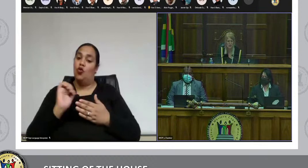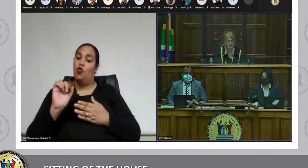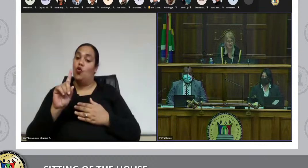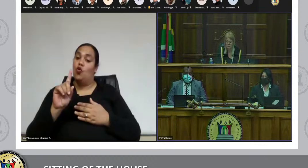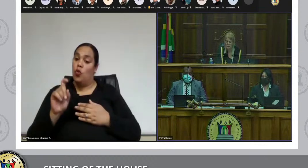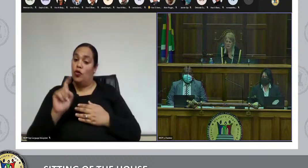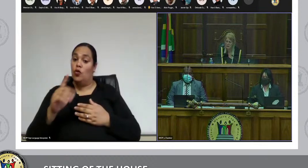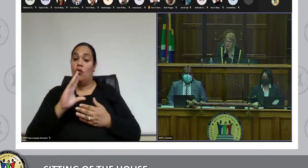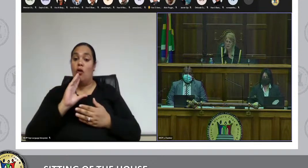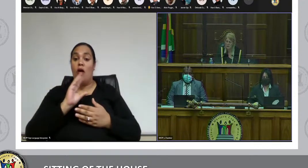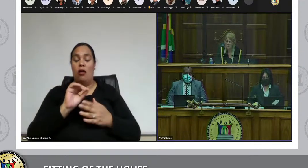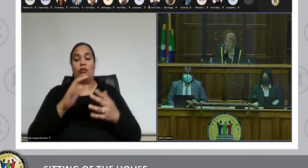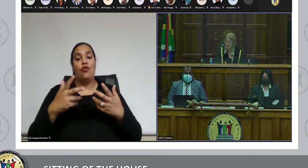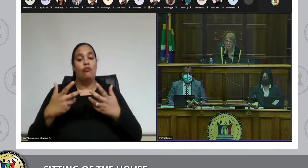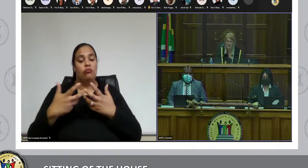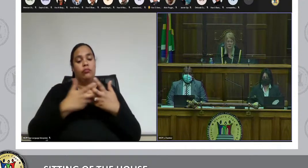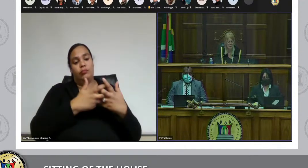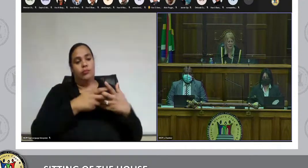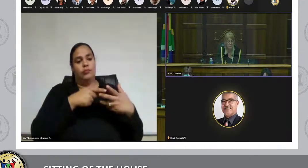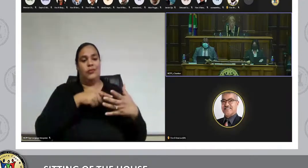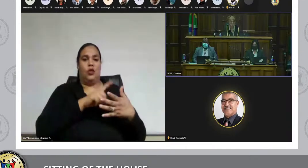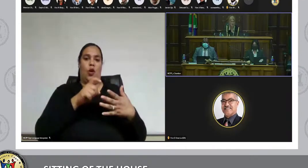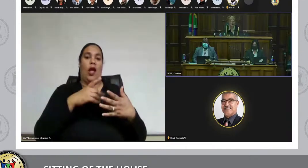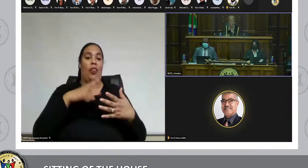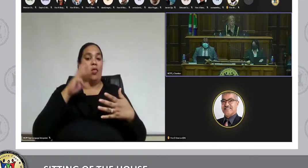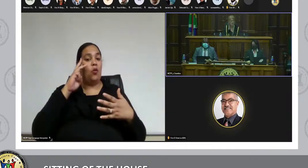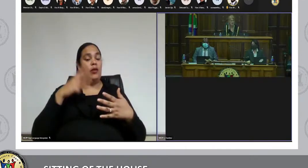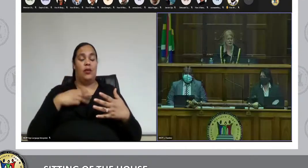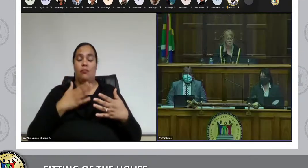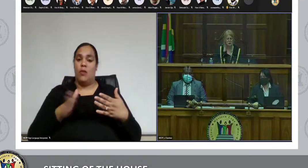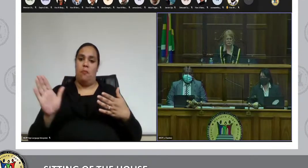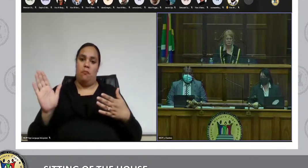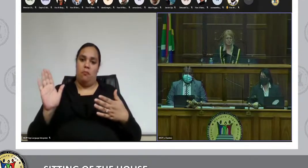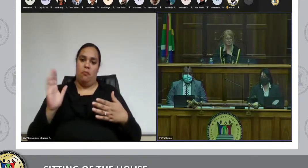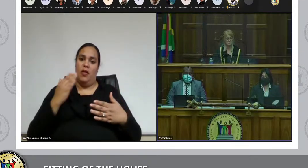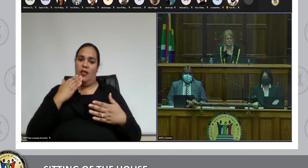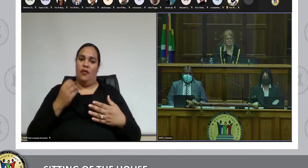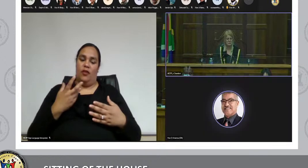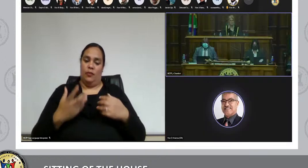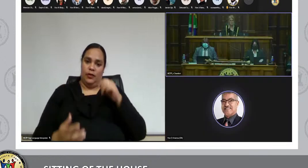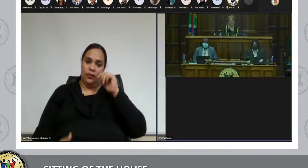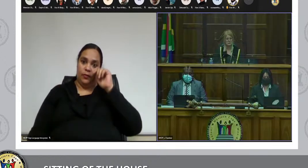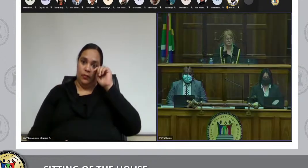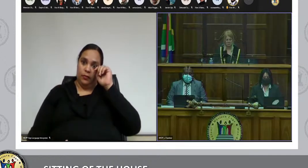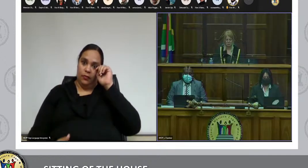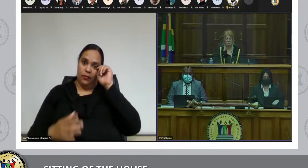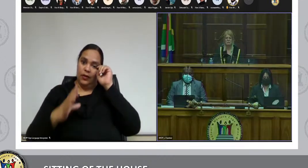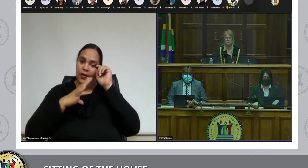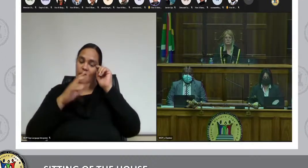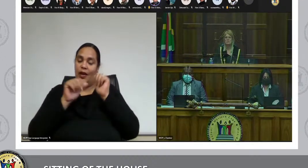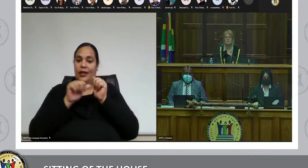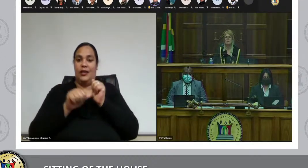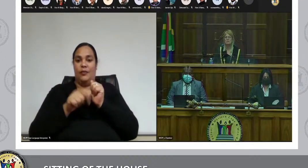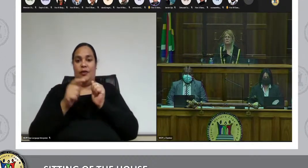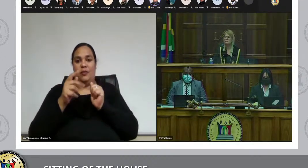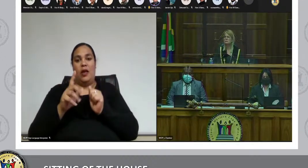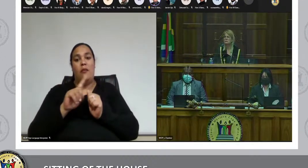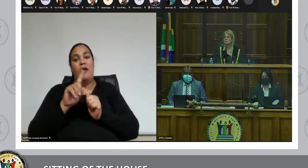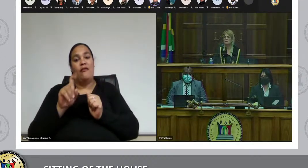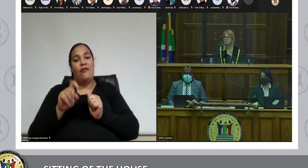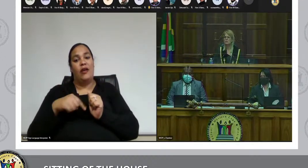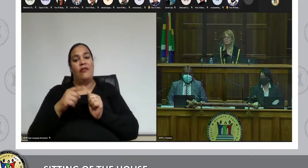you're posing is related to the question, otherwise I will have to rule. Thank you very much. Goed so, Deputy Speaker, die vraag gaan